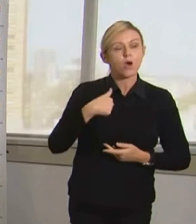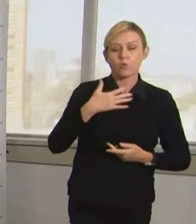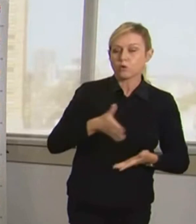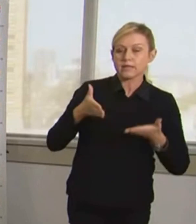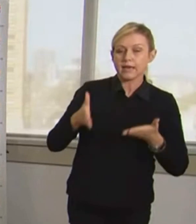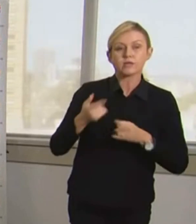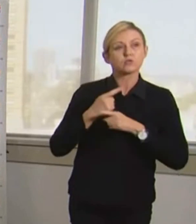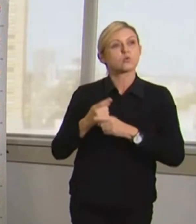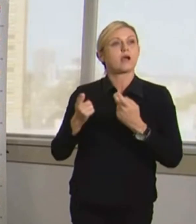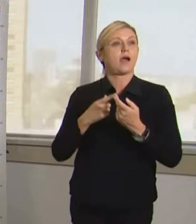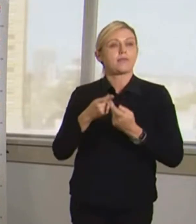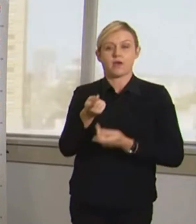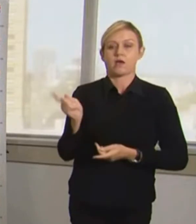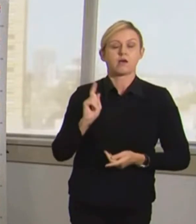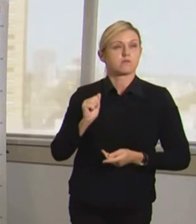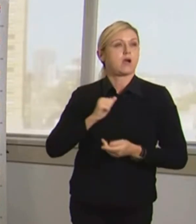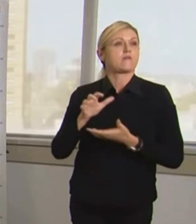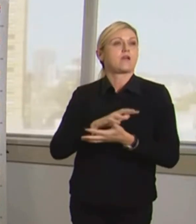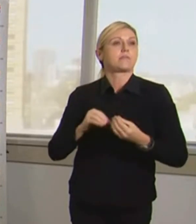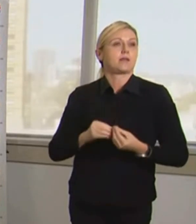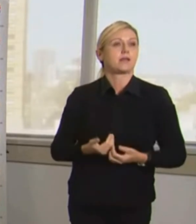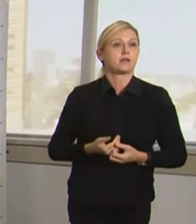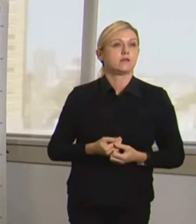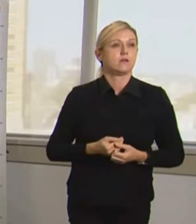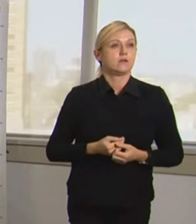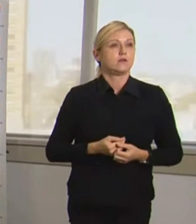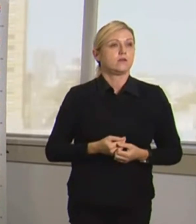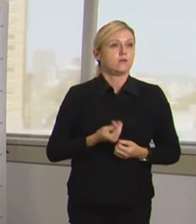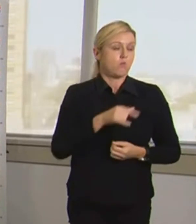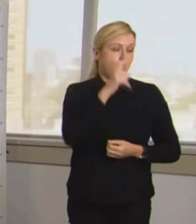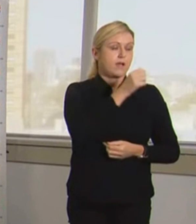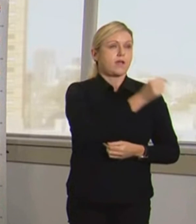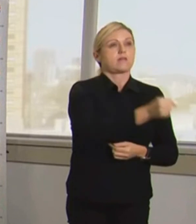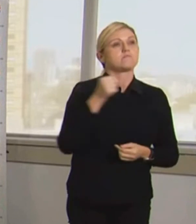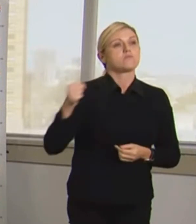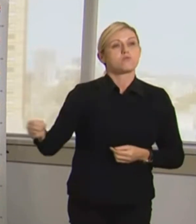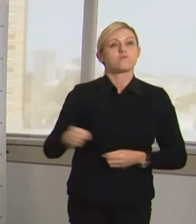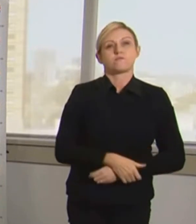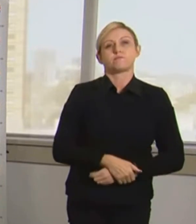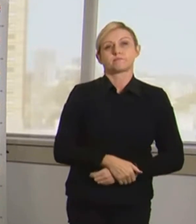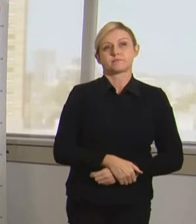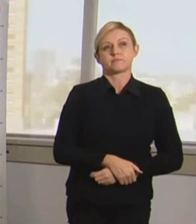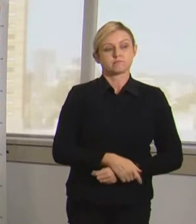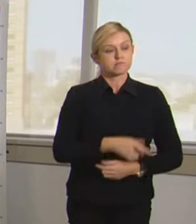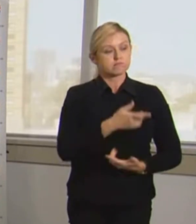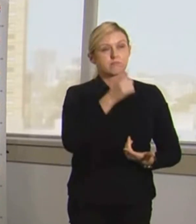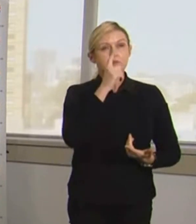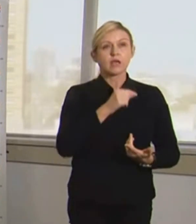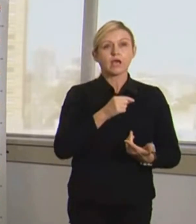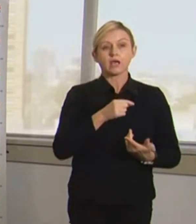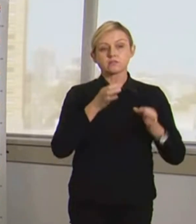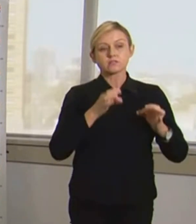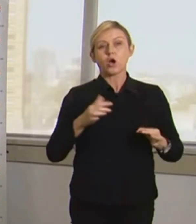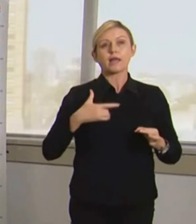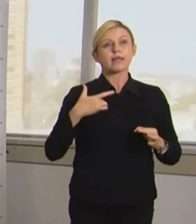they have, if they want to, they can actually move out of the Newmarch facility as well. They could go and reside somewhere